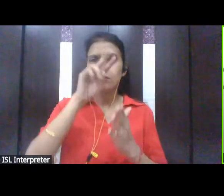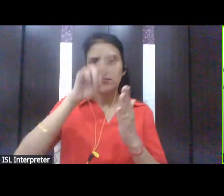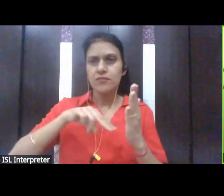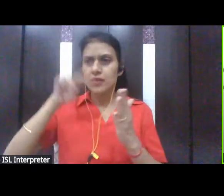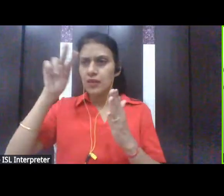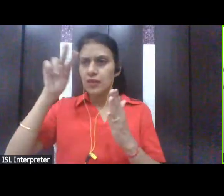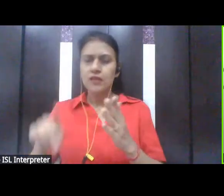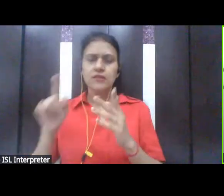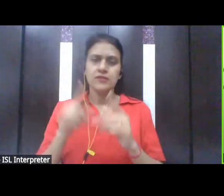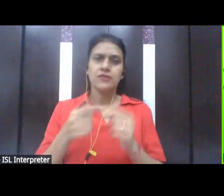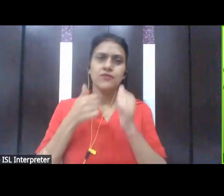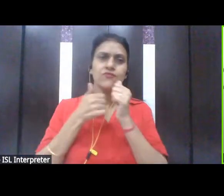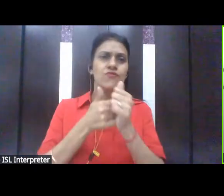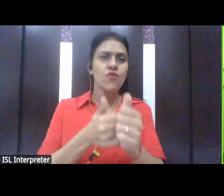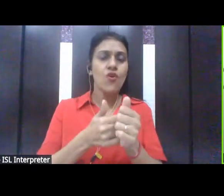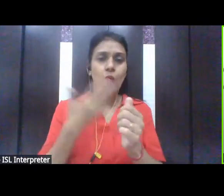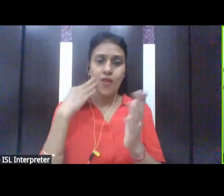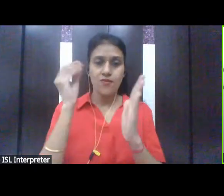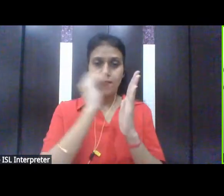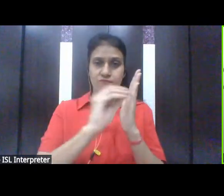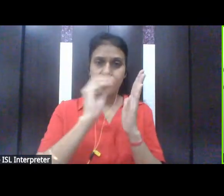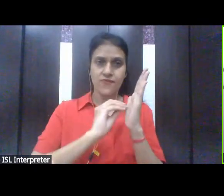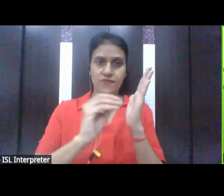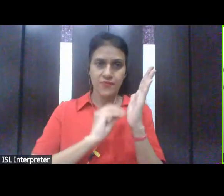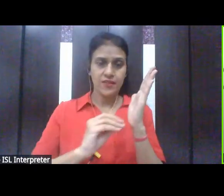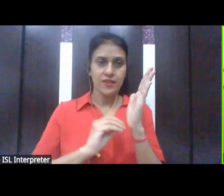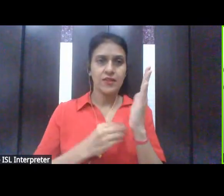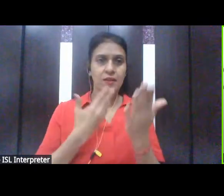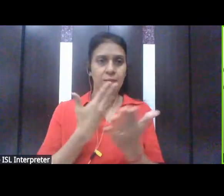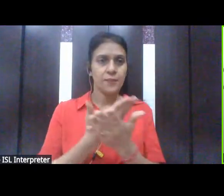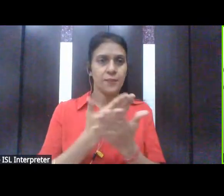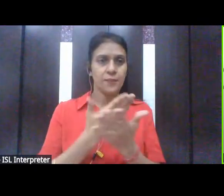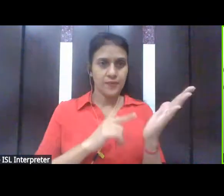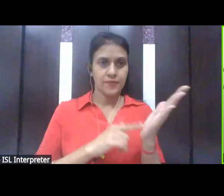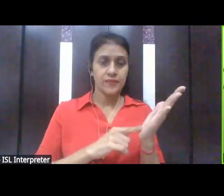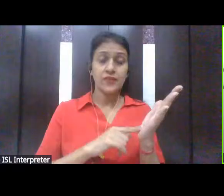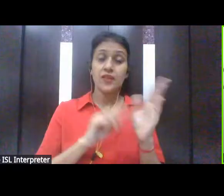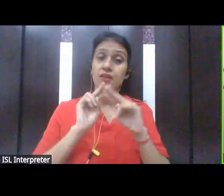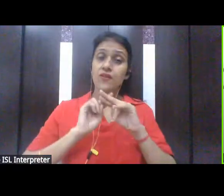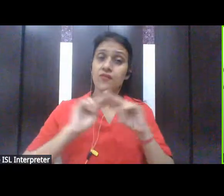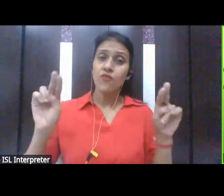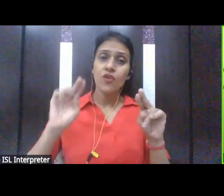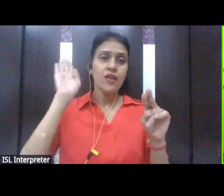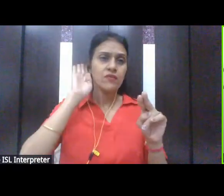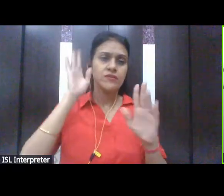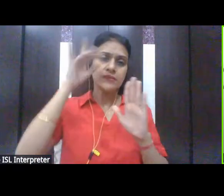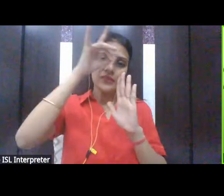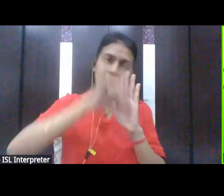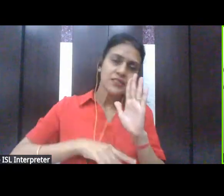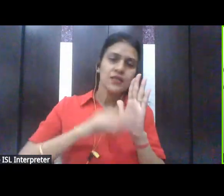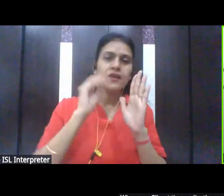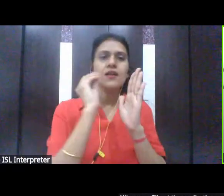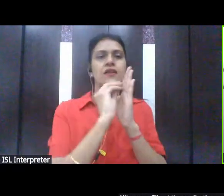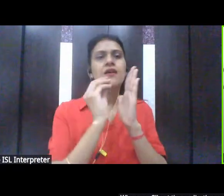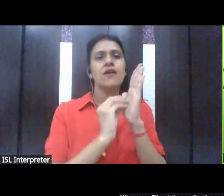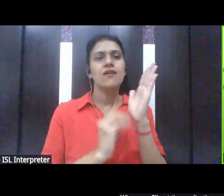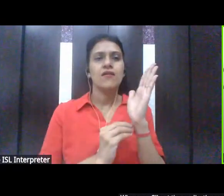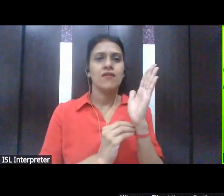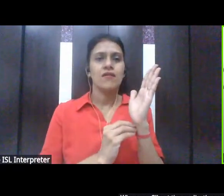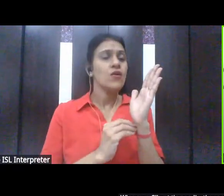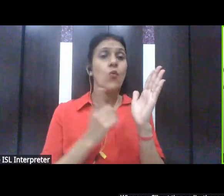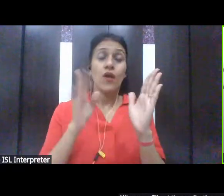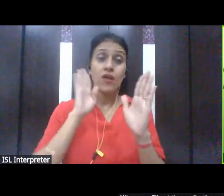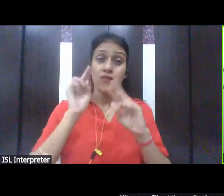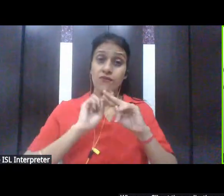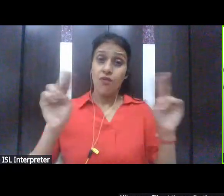specific when you fill out the applications, and share all the details as much as possible so that it would help us